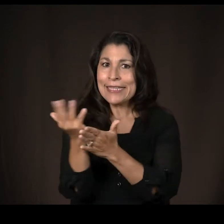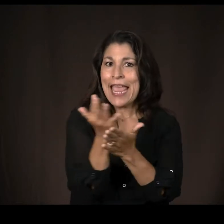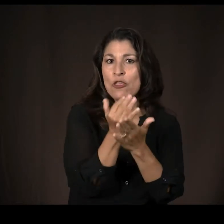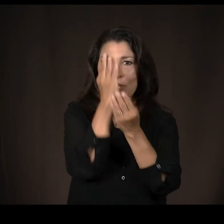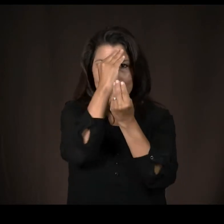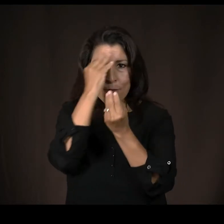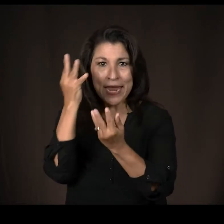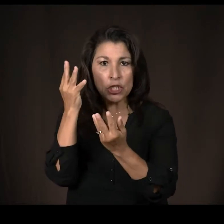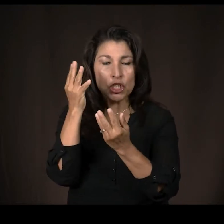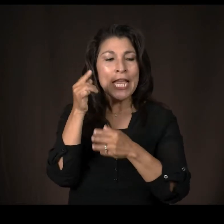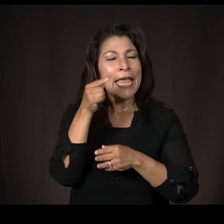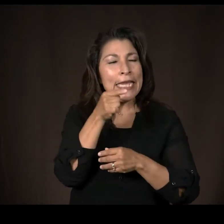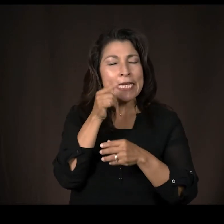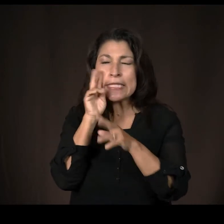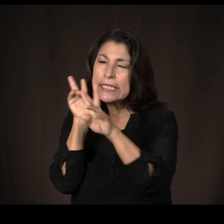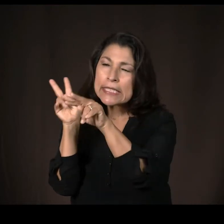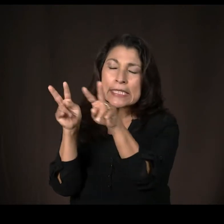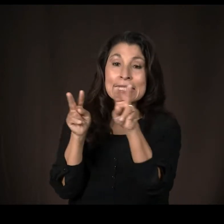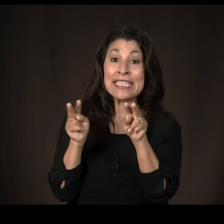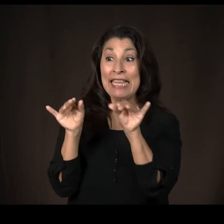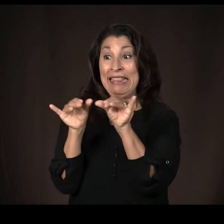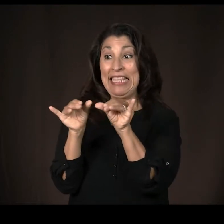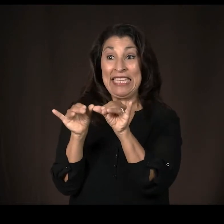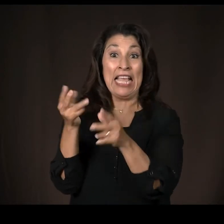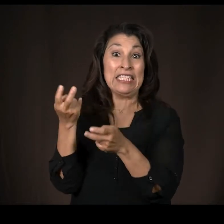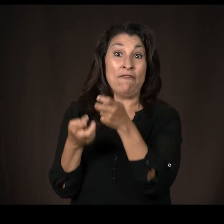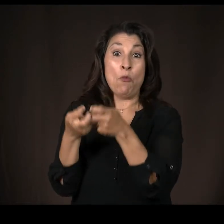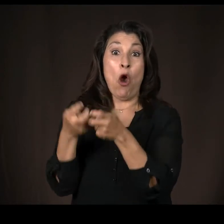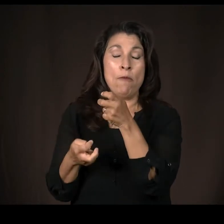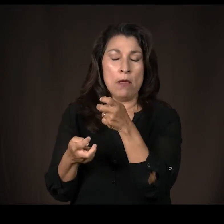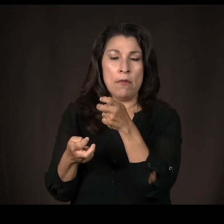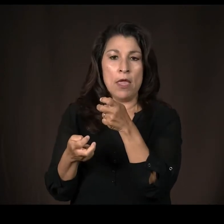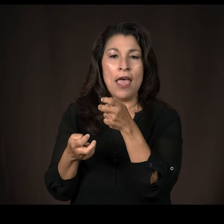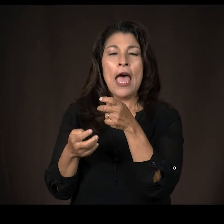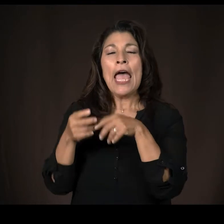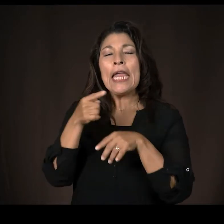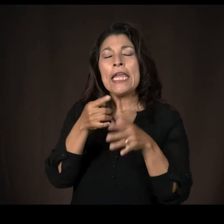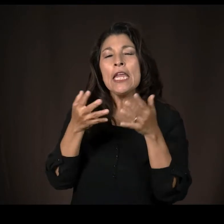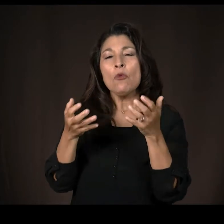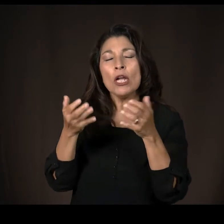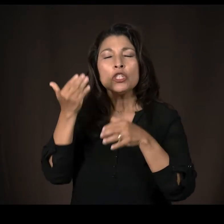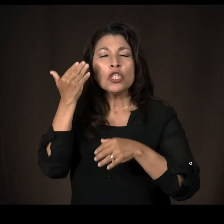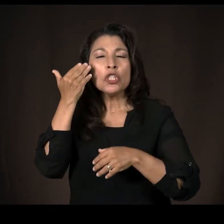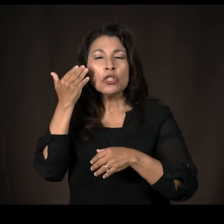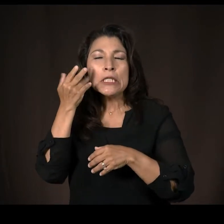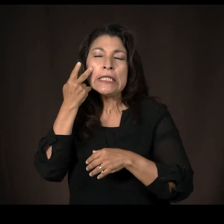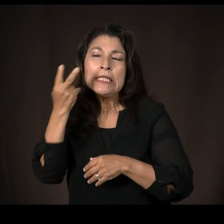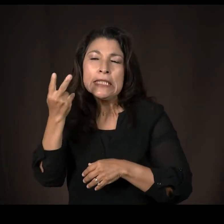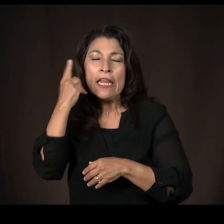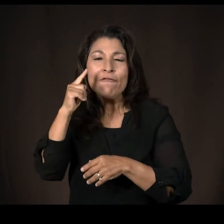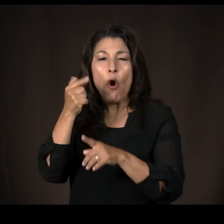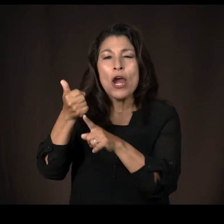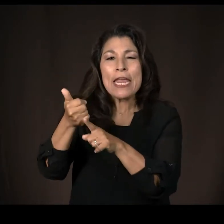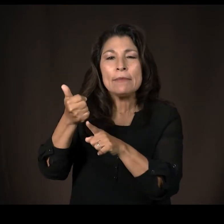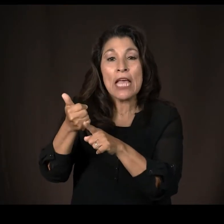information. He's assessing the size of the problem as an eyewitness before he